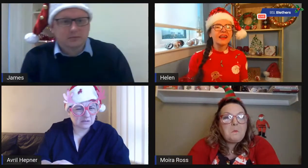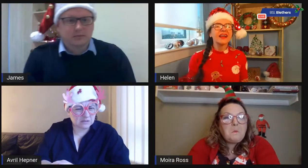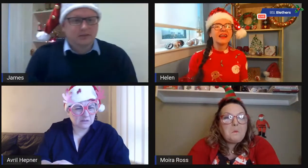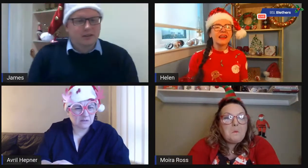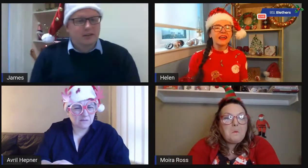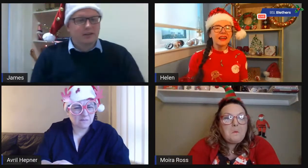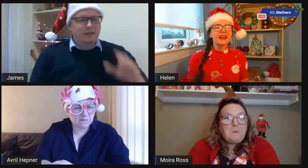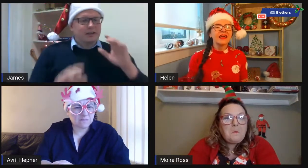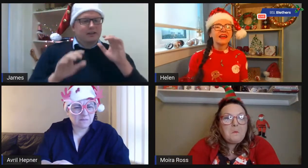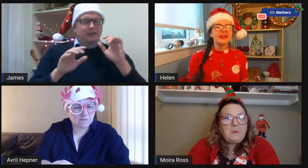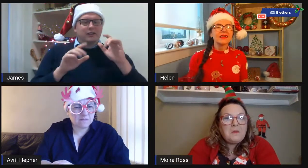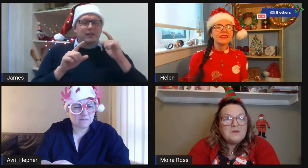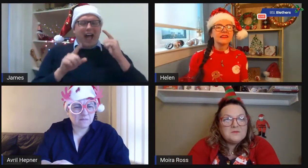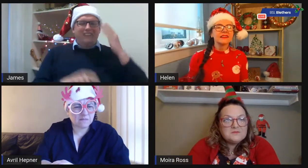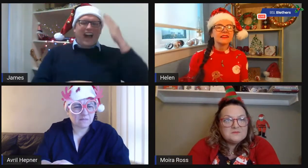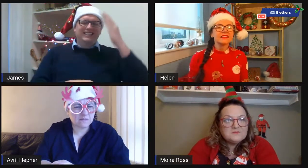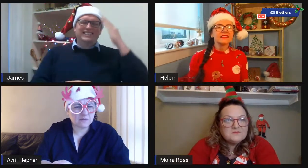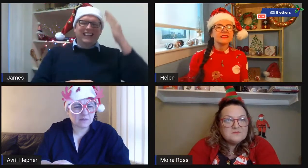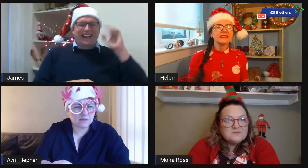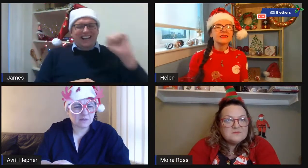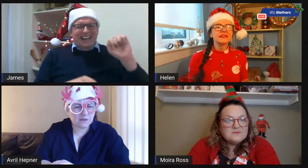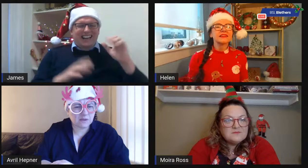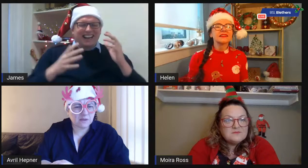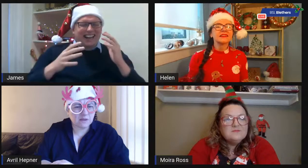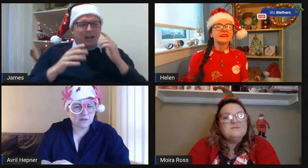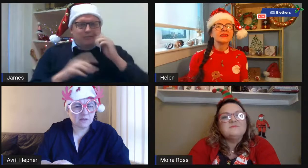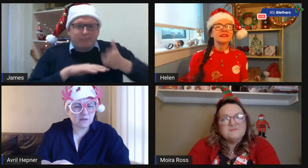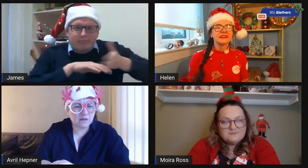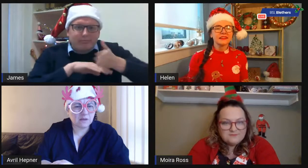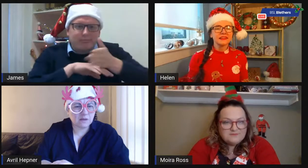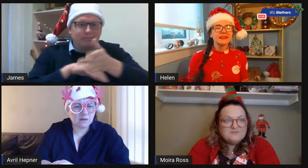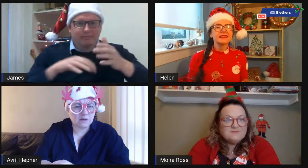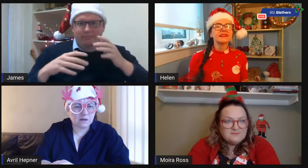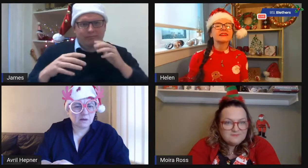James? Oh, The Witcher. It's a fantasy